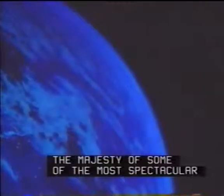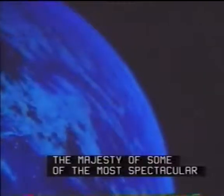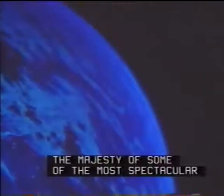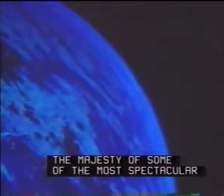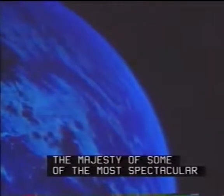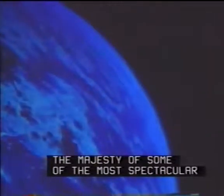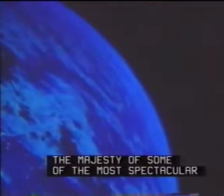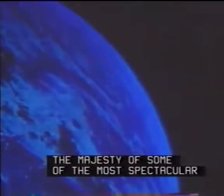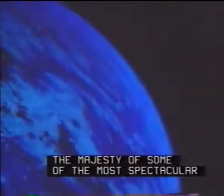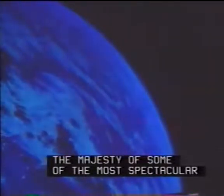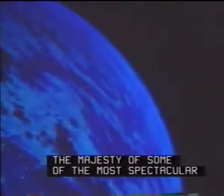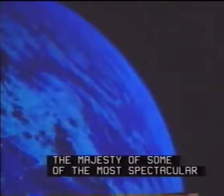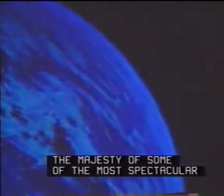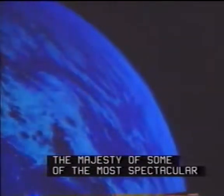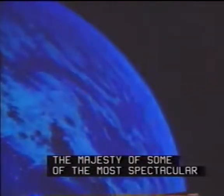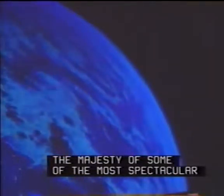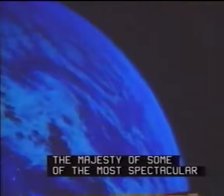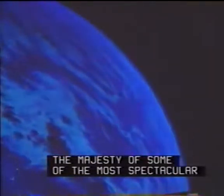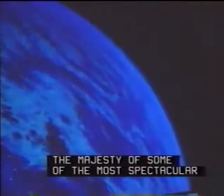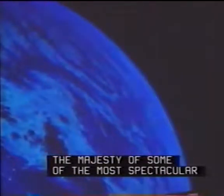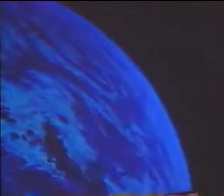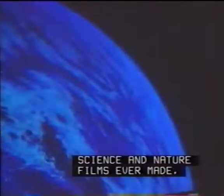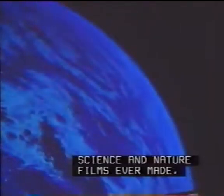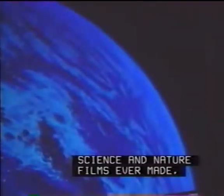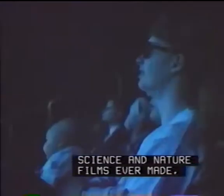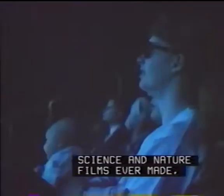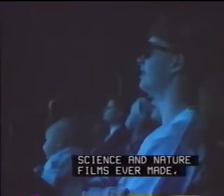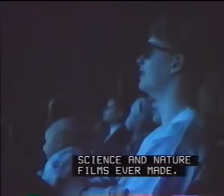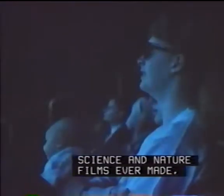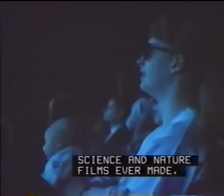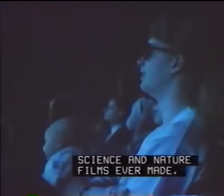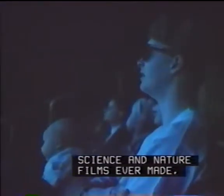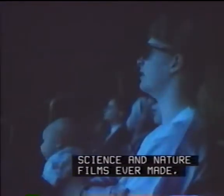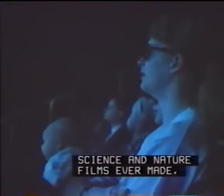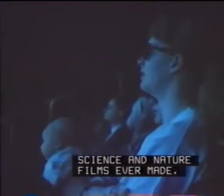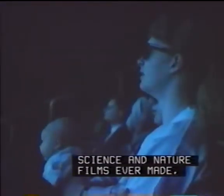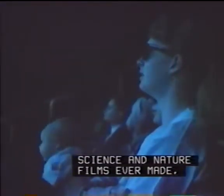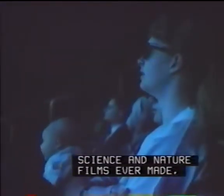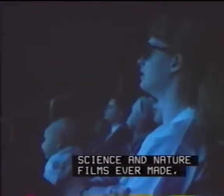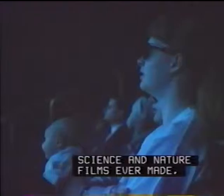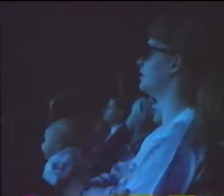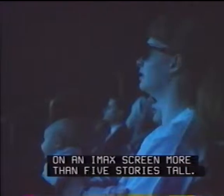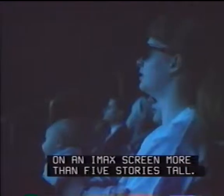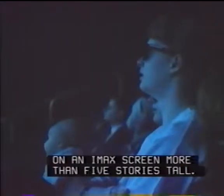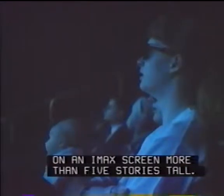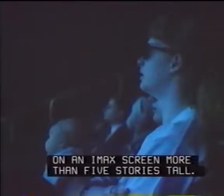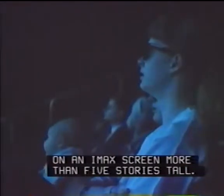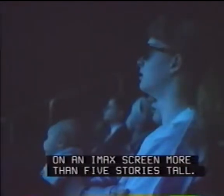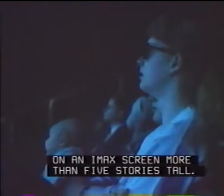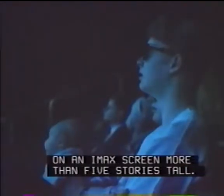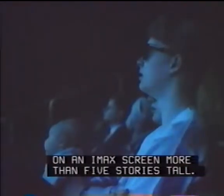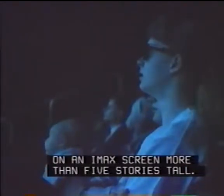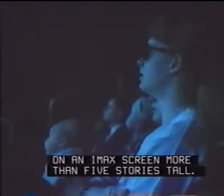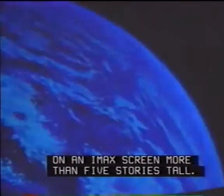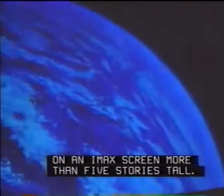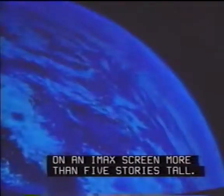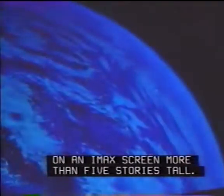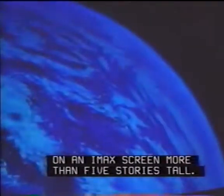majesty of some of the most spectacular science and nature films ever made, on an IMAX screen more than five stories